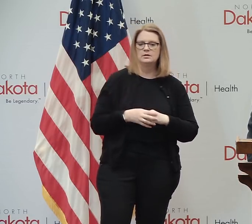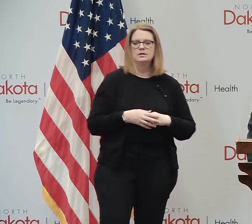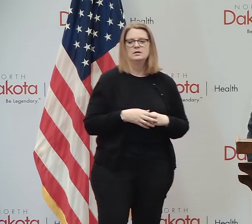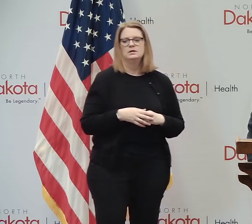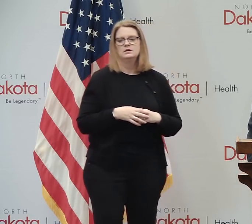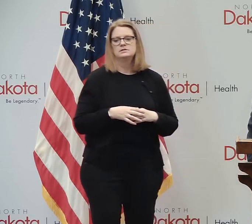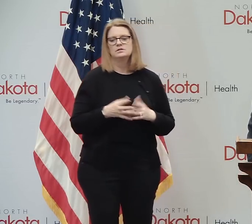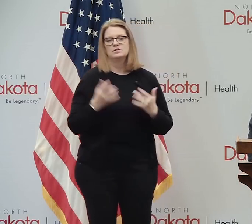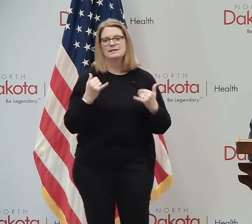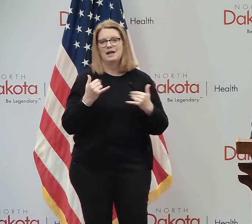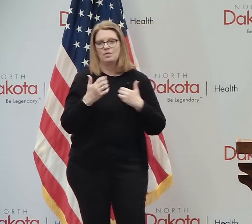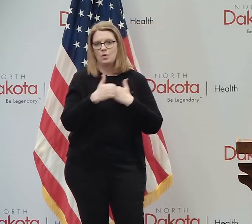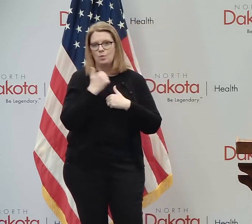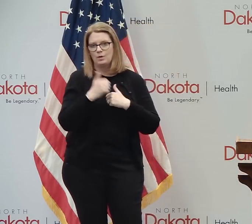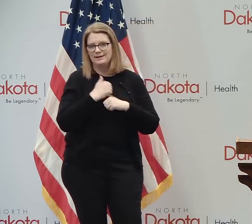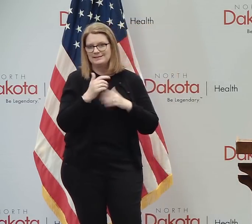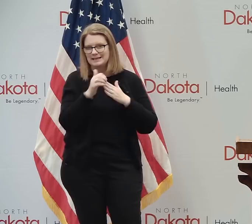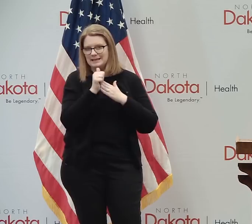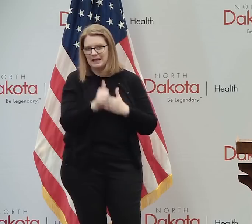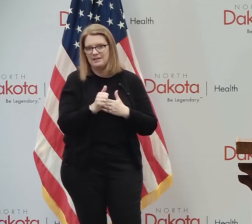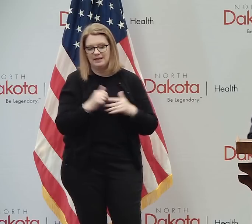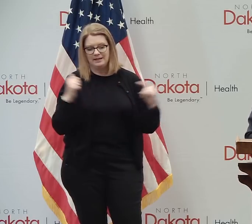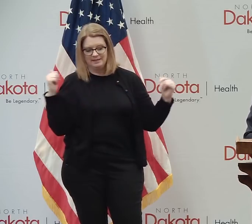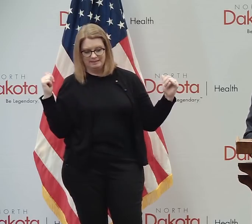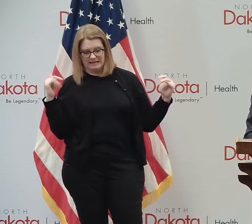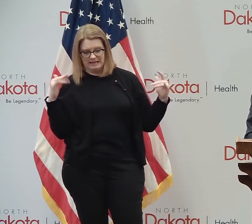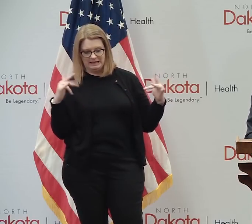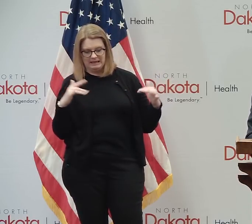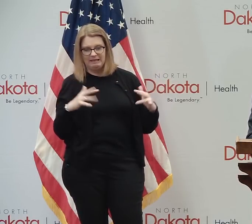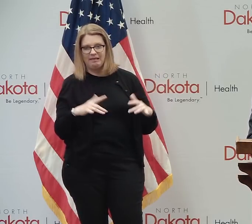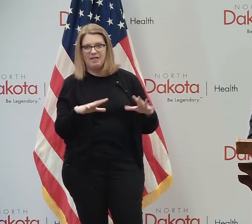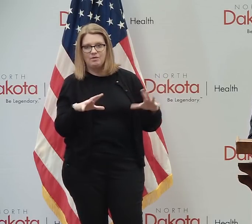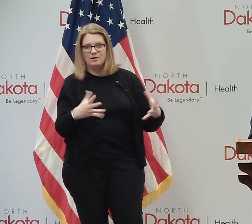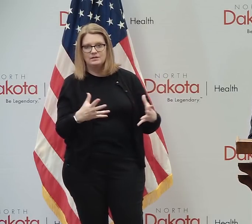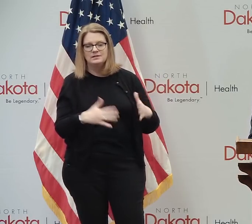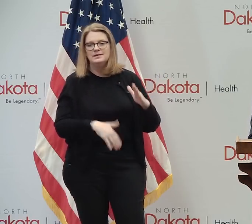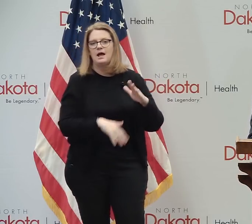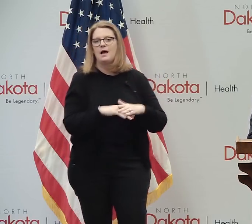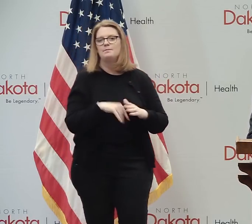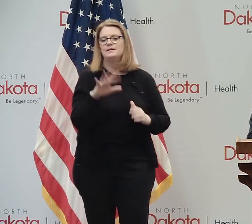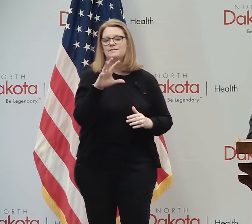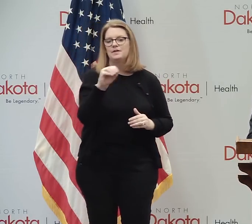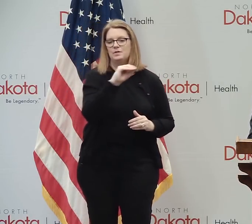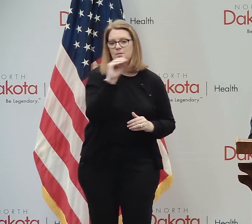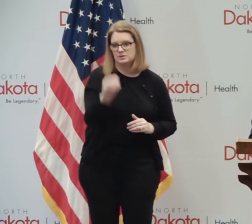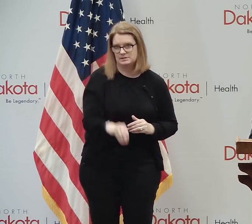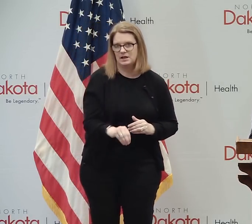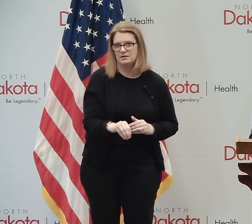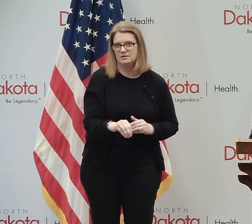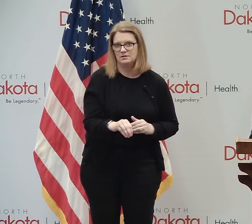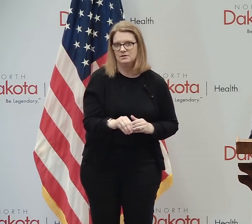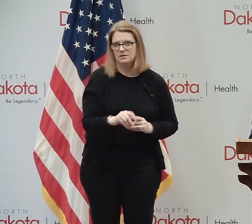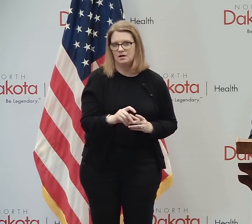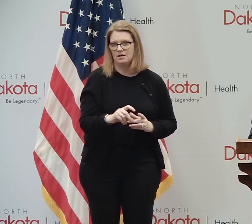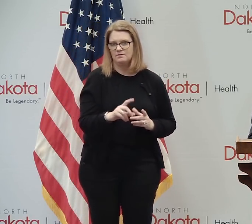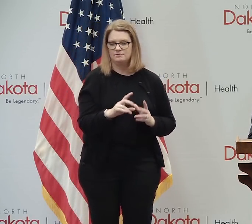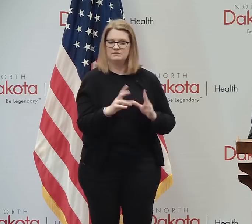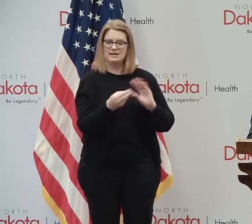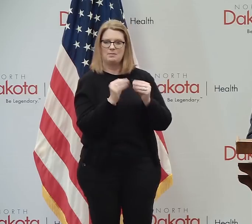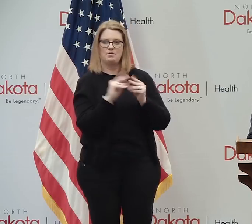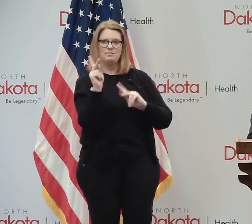moderate risk guidelines, the gatherings in these facilities can be up to 50% of their certificate of